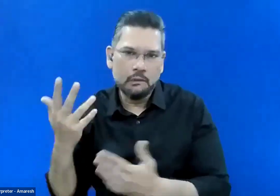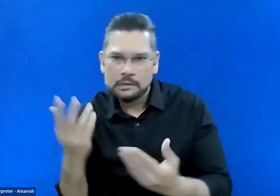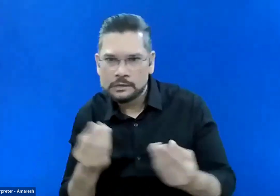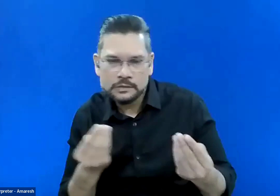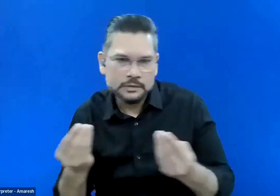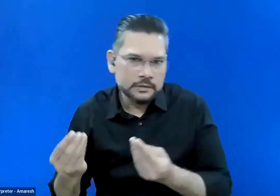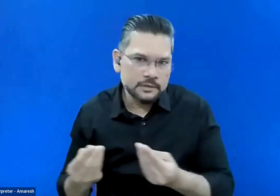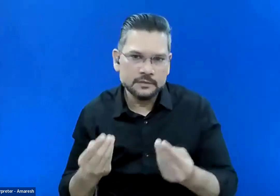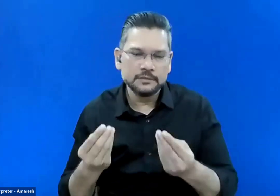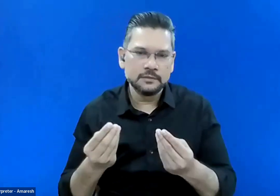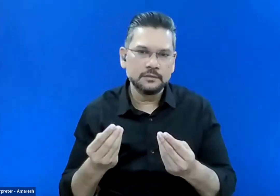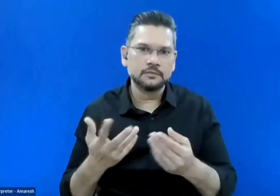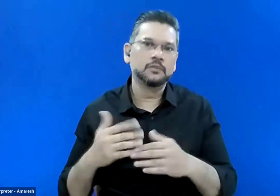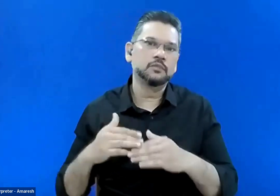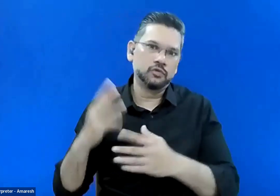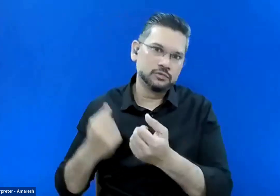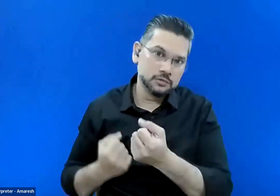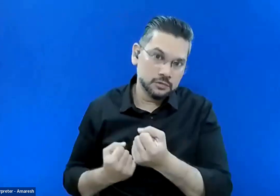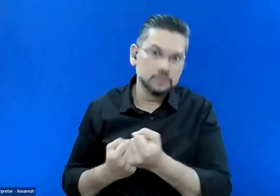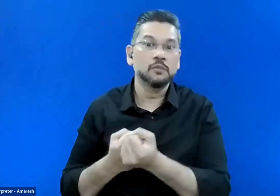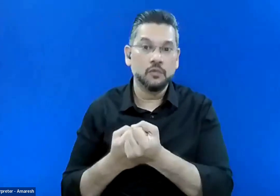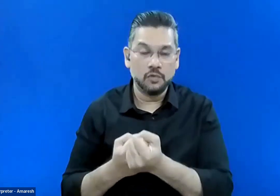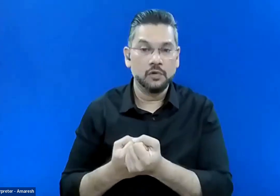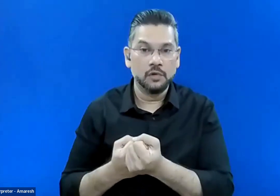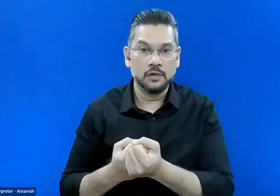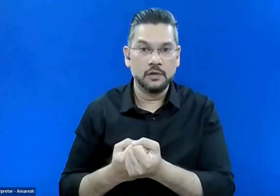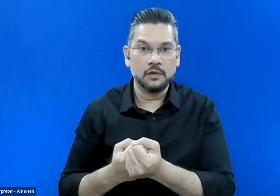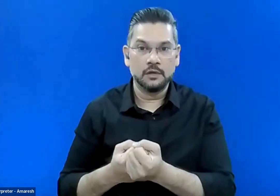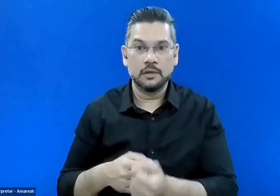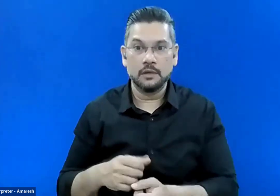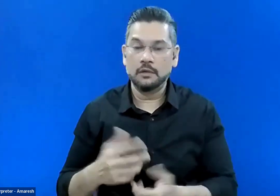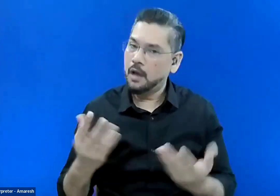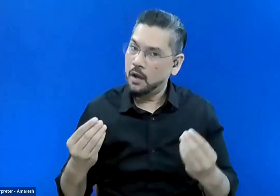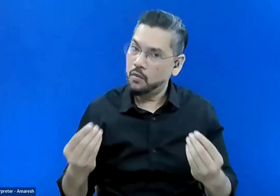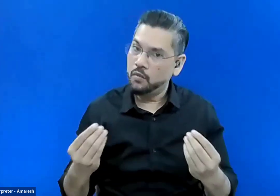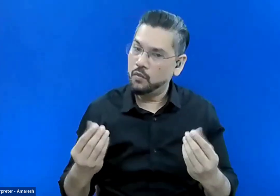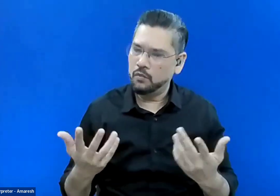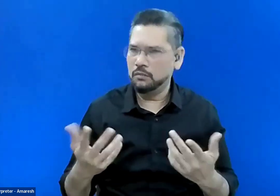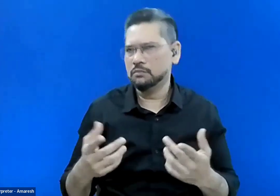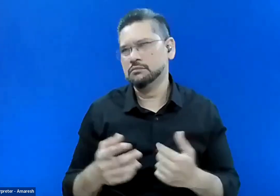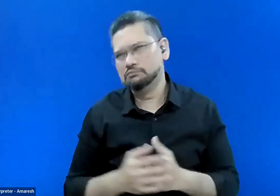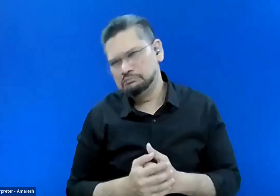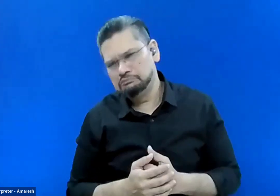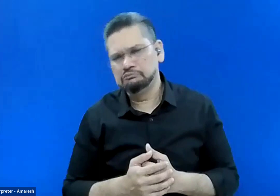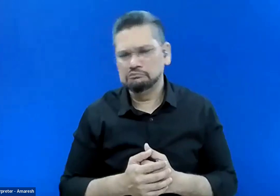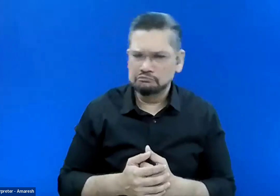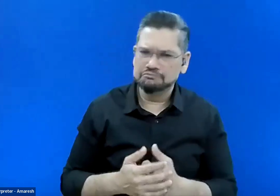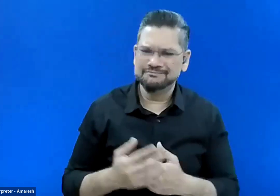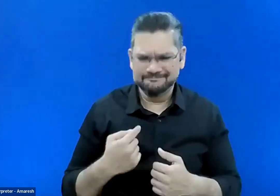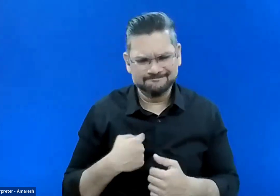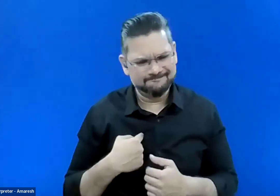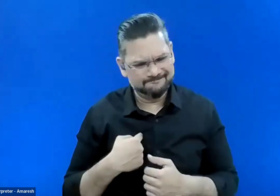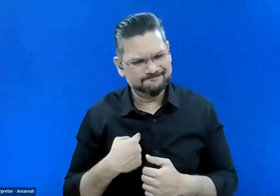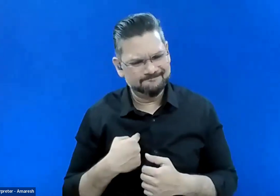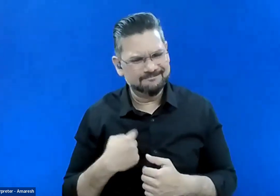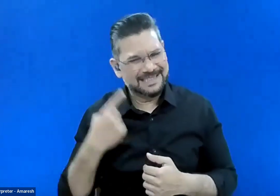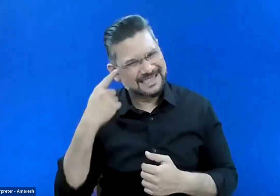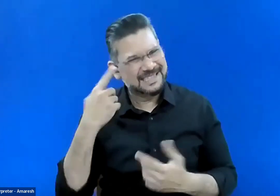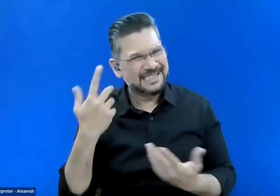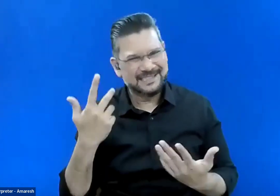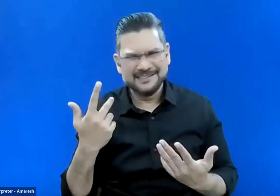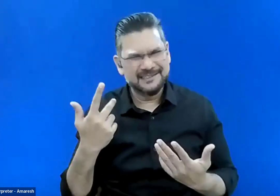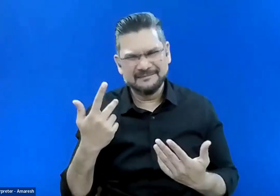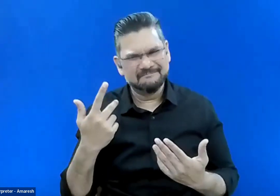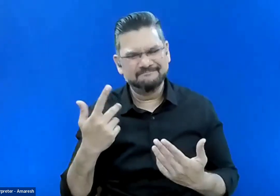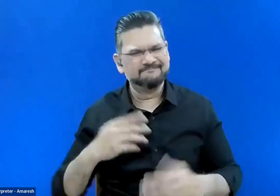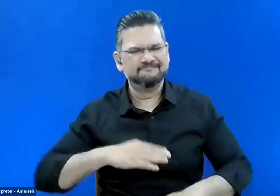persons with psychosocial disabilities, it's quite would say it's still insufficient